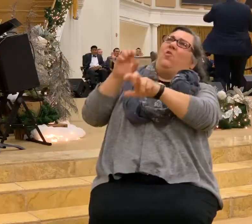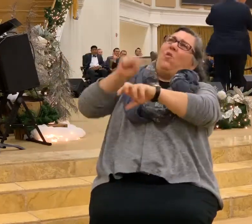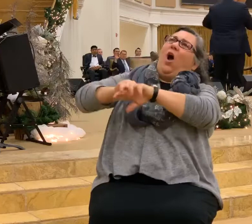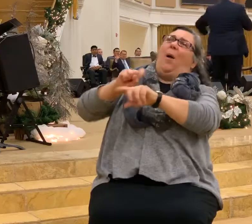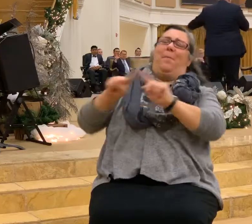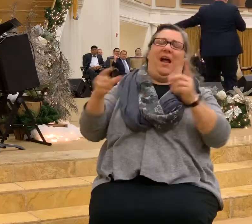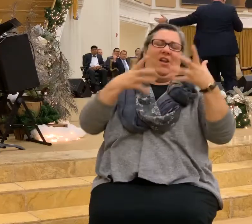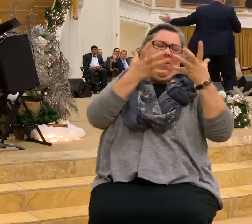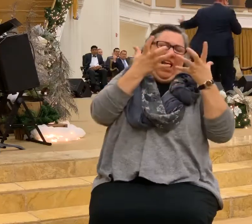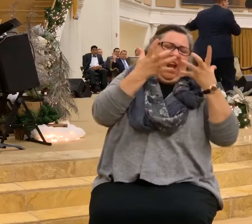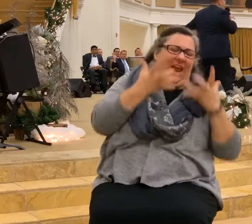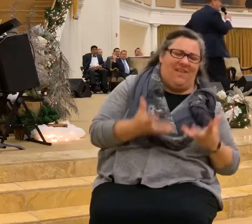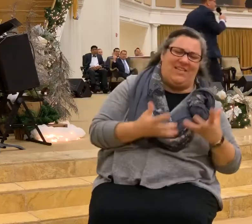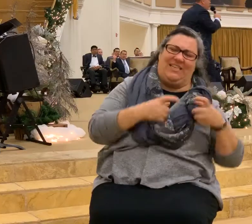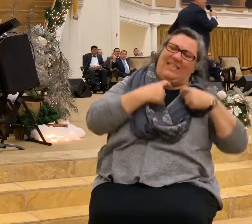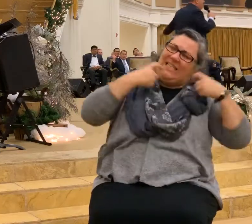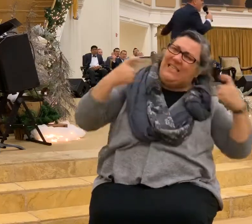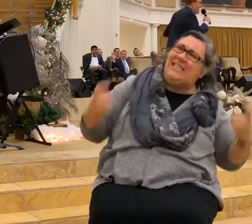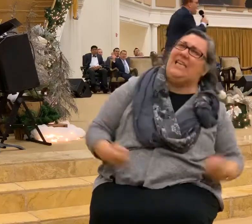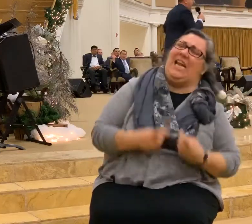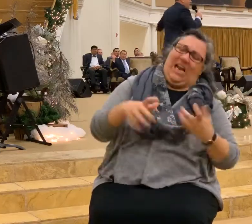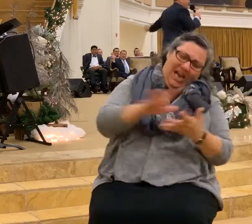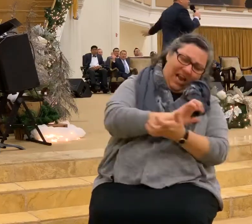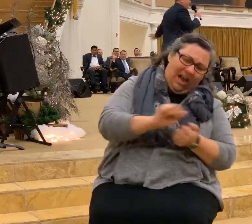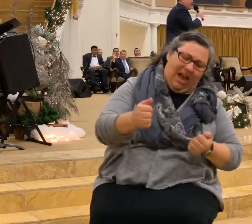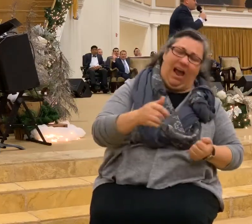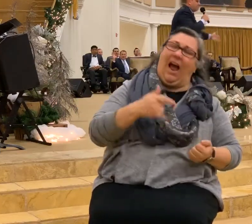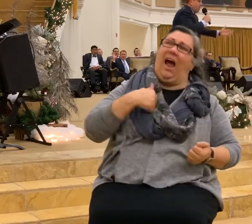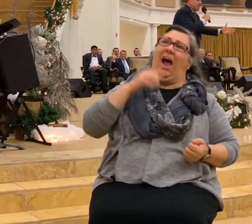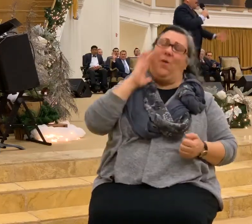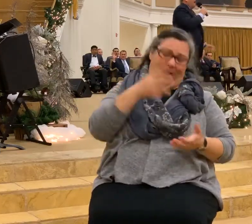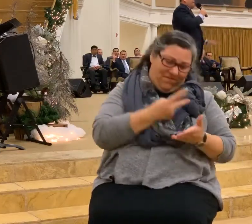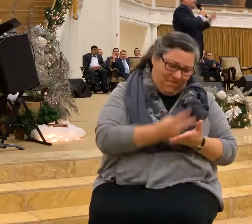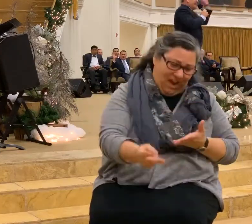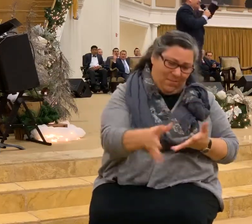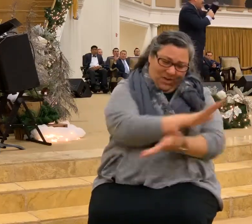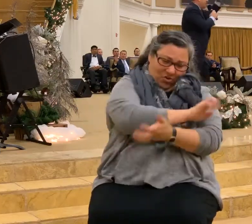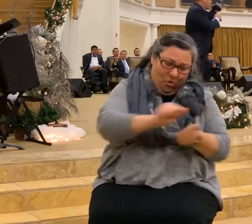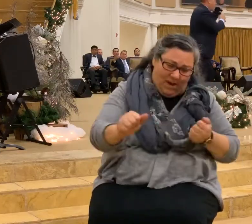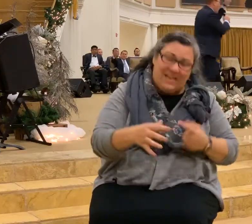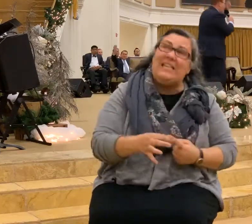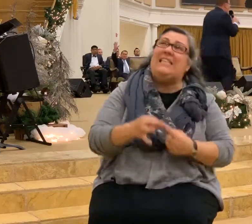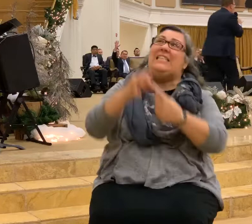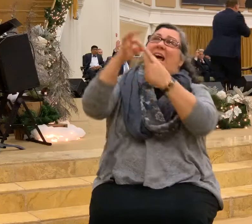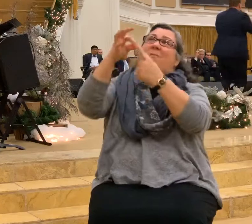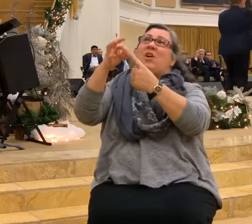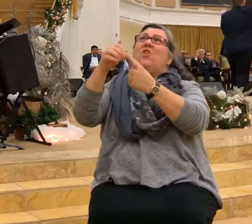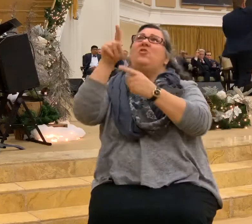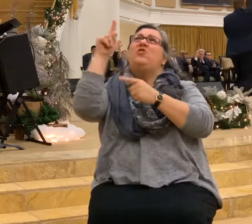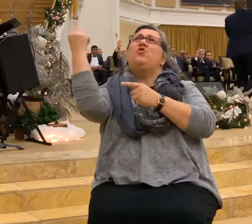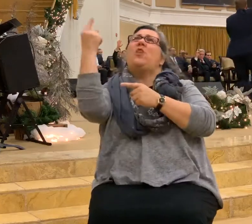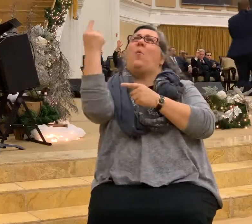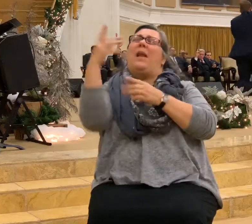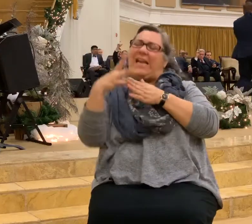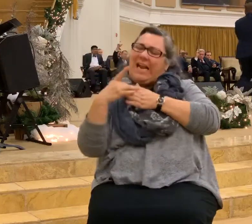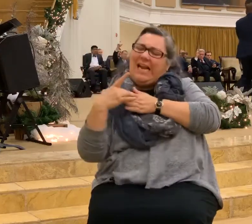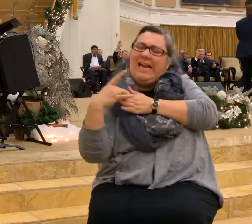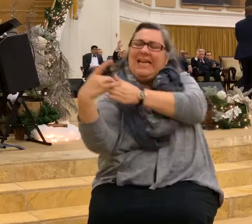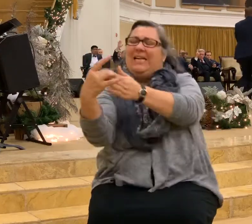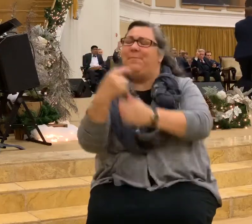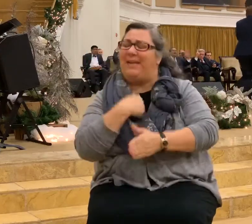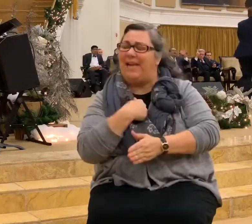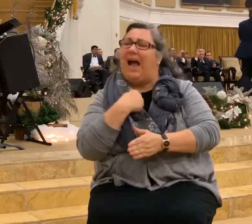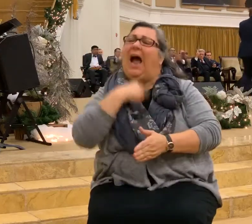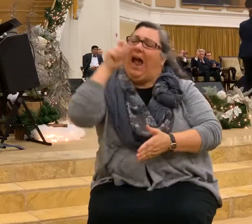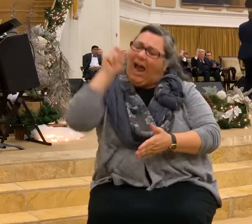sin and a wave of destruction. I'm going to fail. I'm going to be destroyed unless I get He knew where to go. I've got to get up on top of